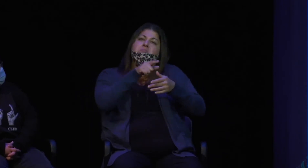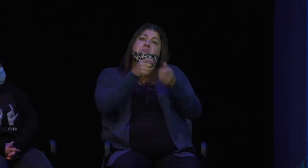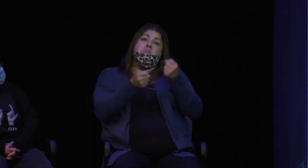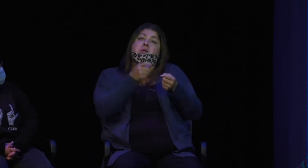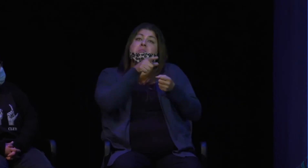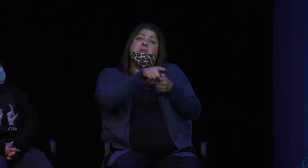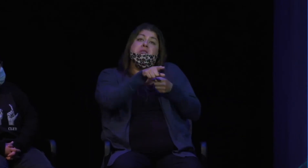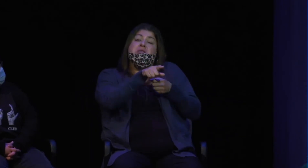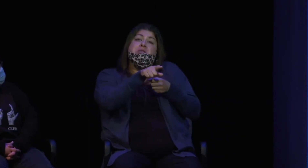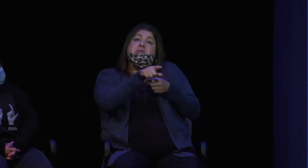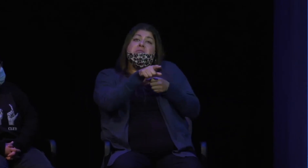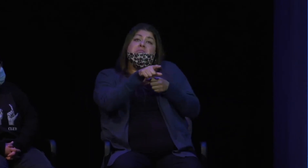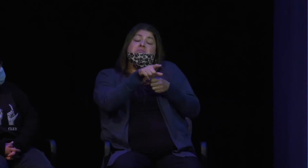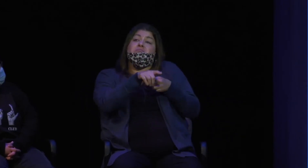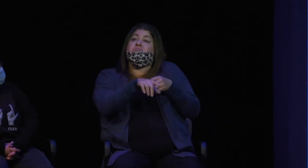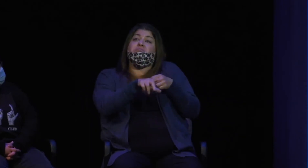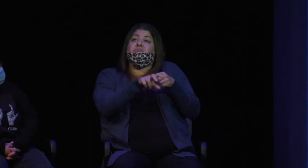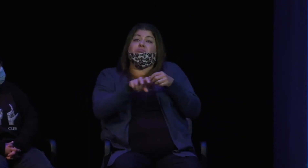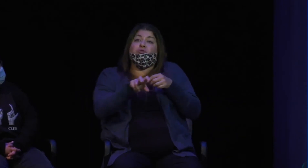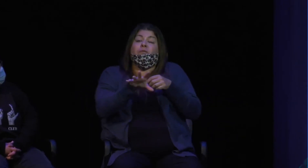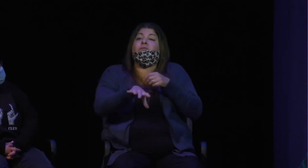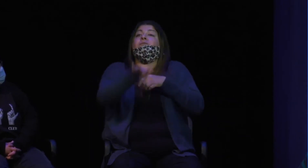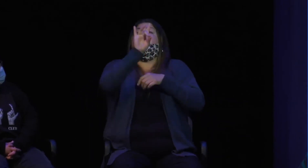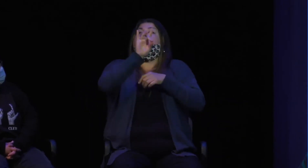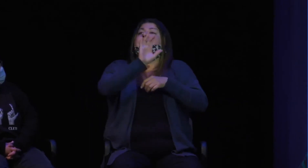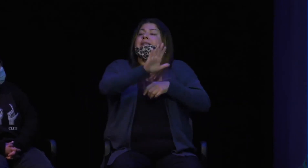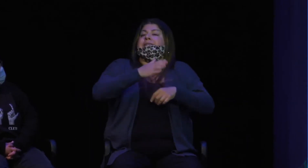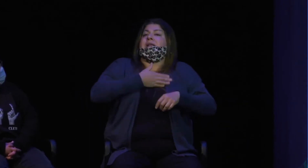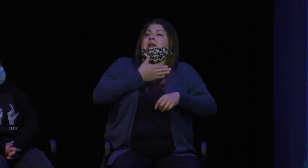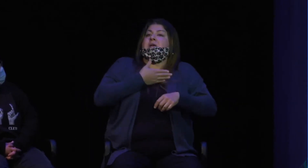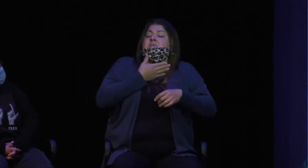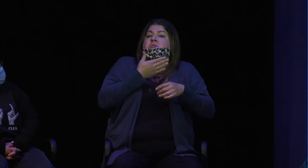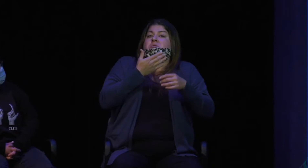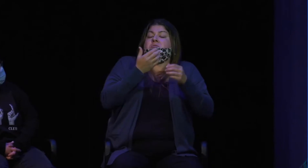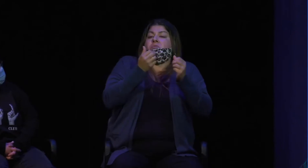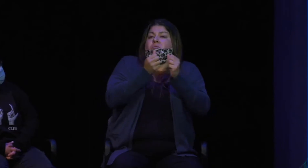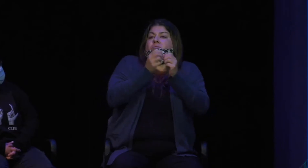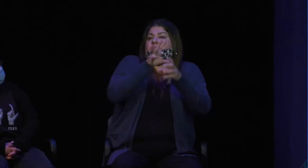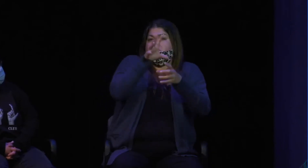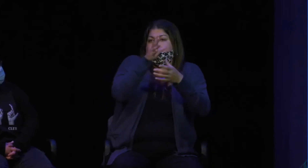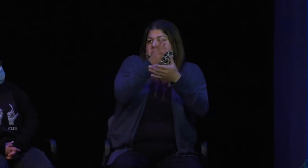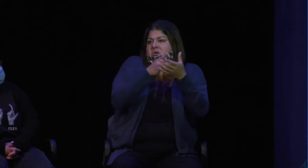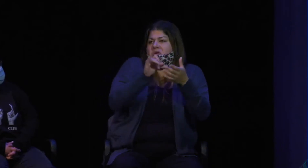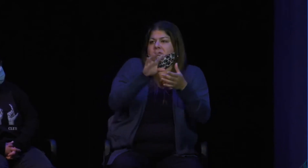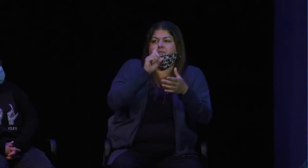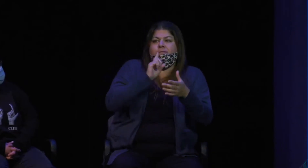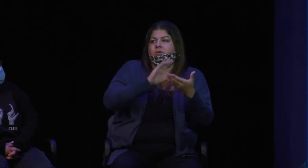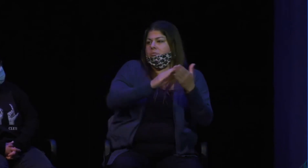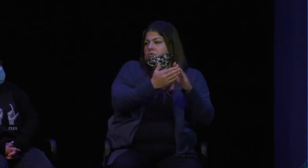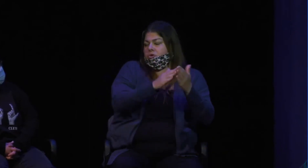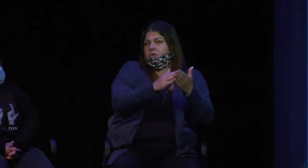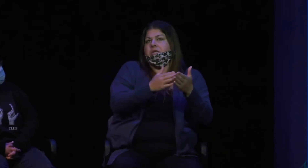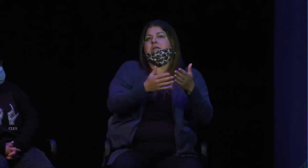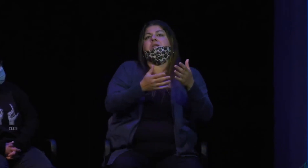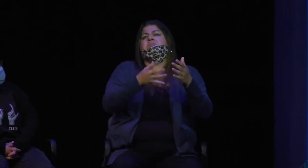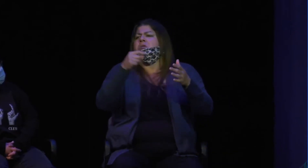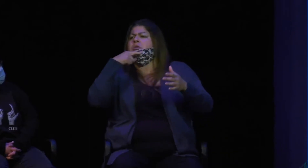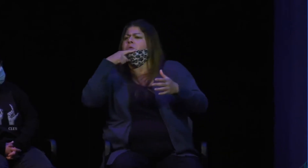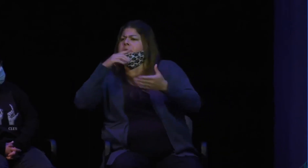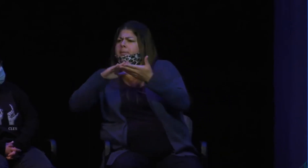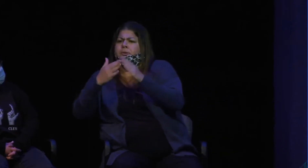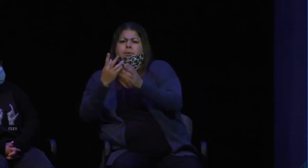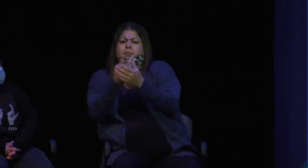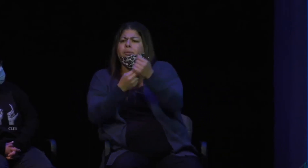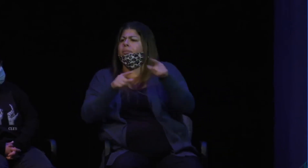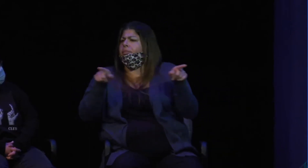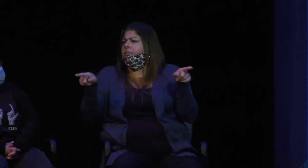I do wish the movie would have explained a little bit more about, or even continued